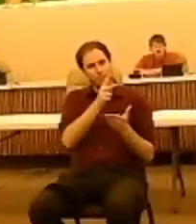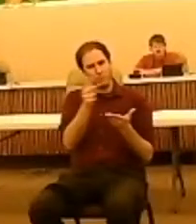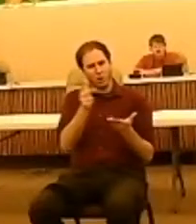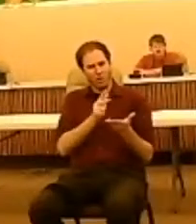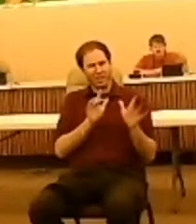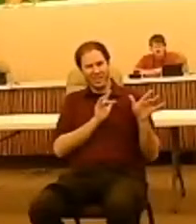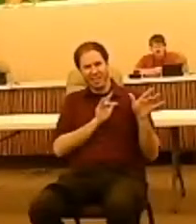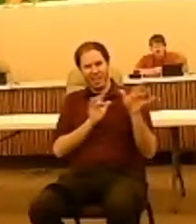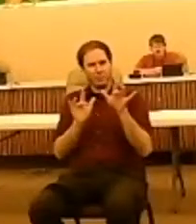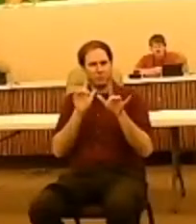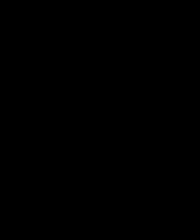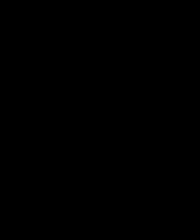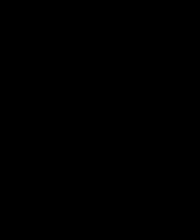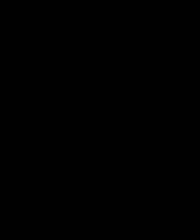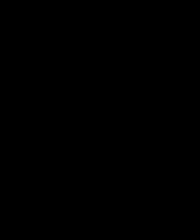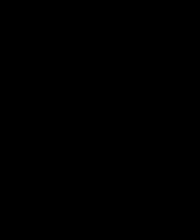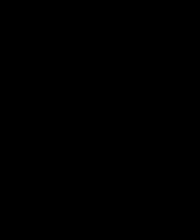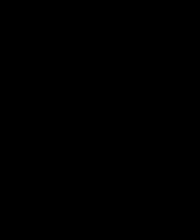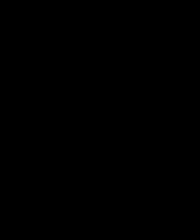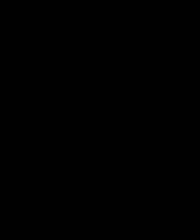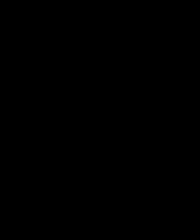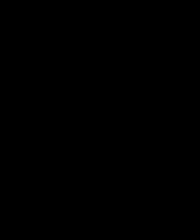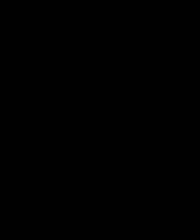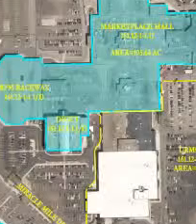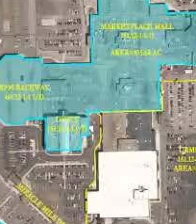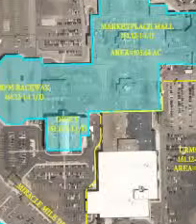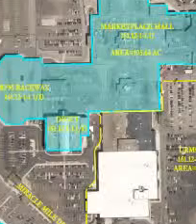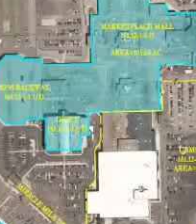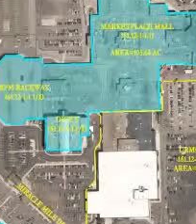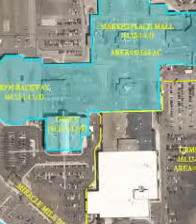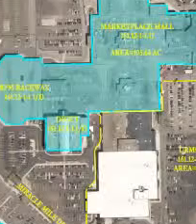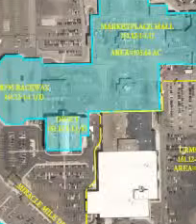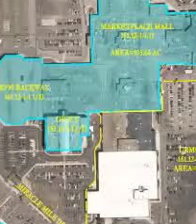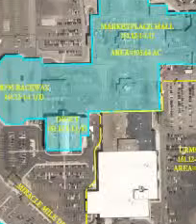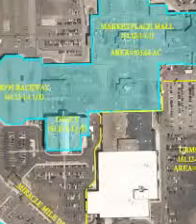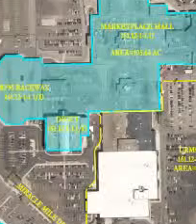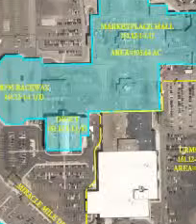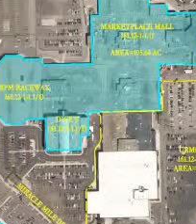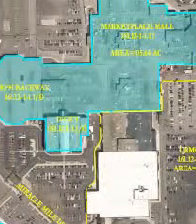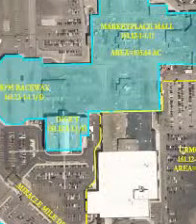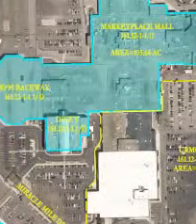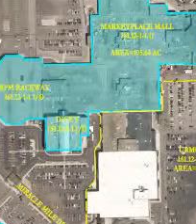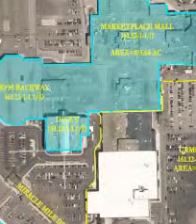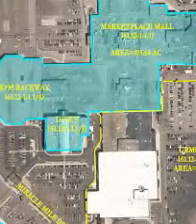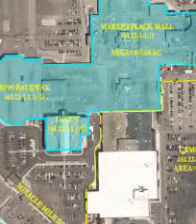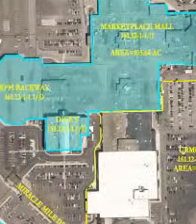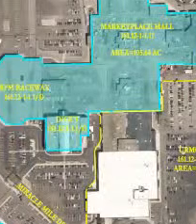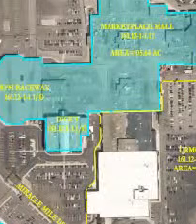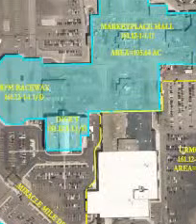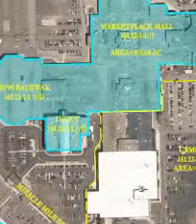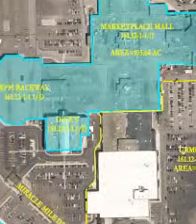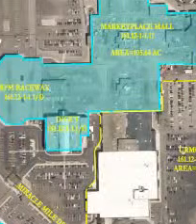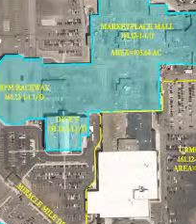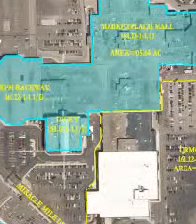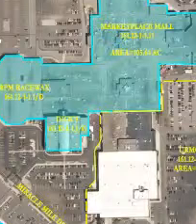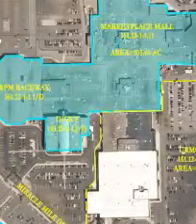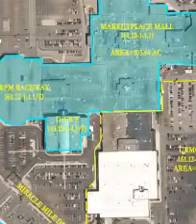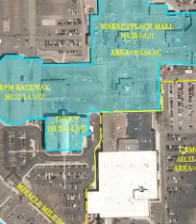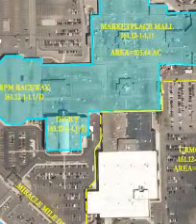a long time. So it's great to see it with additional use coming forward. So,